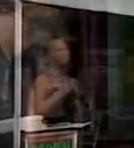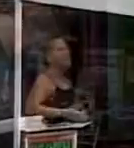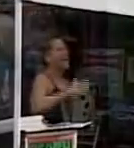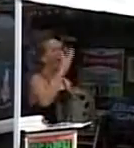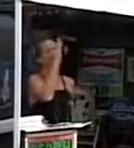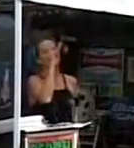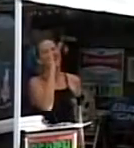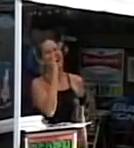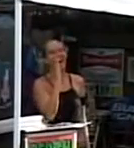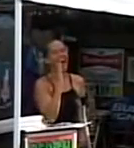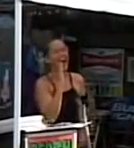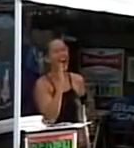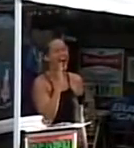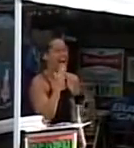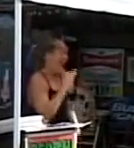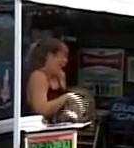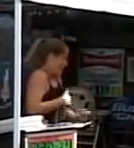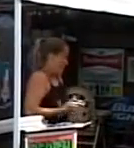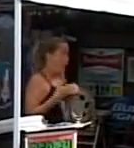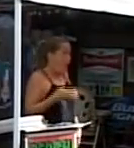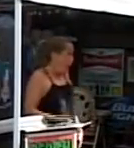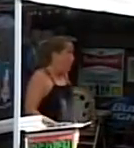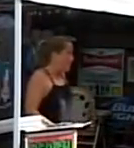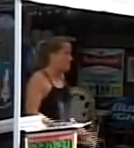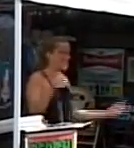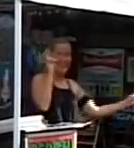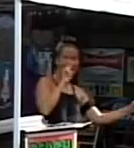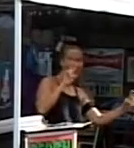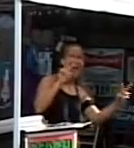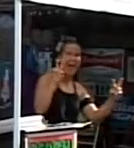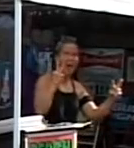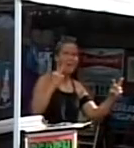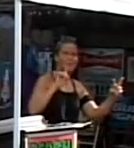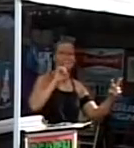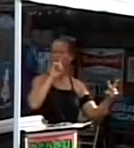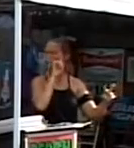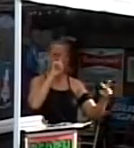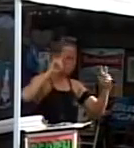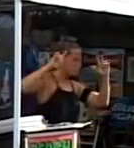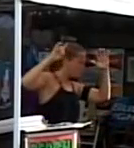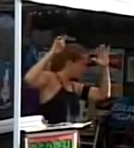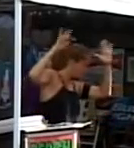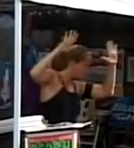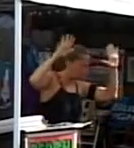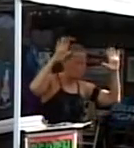great is our God? And all will see. How